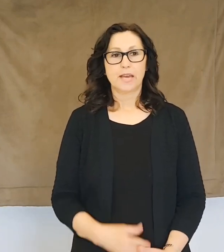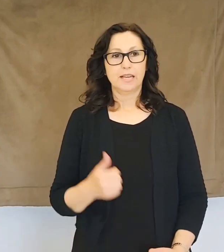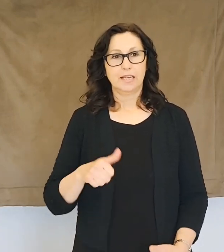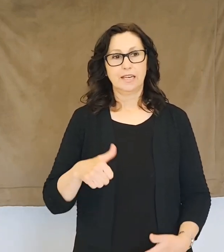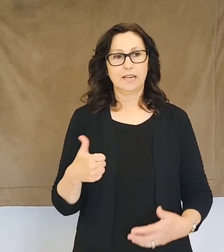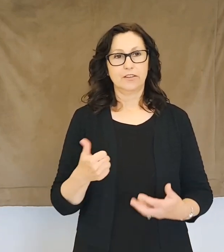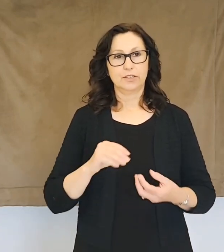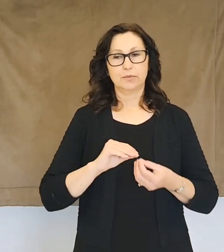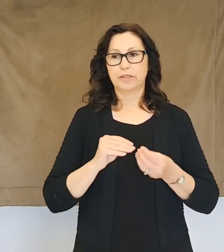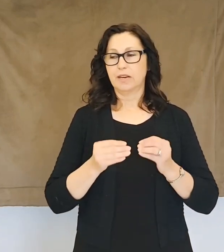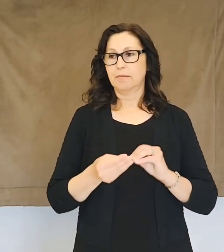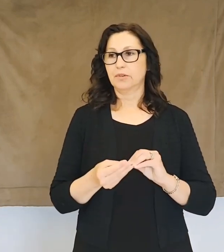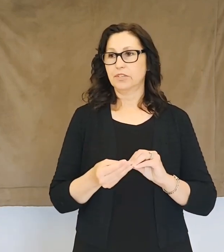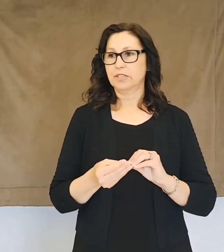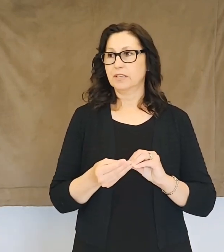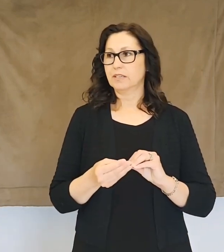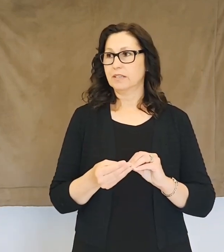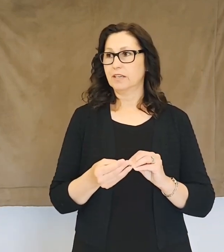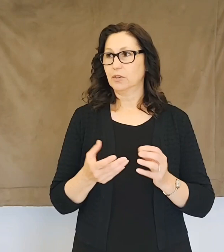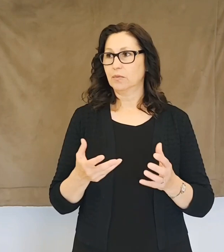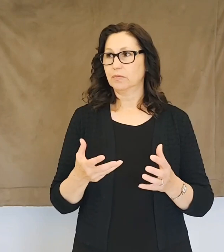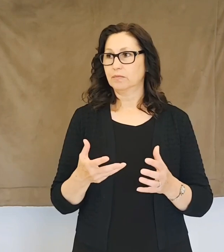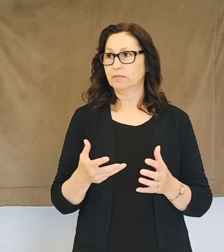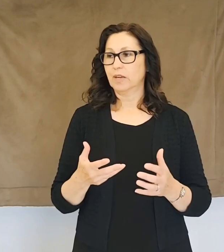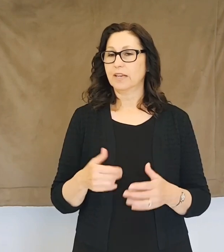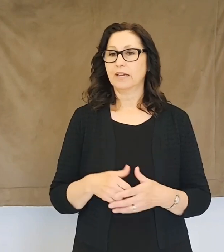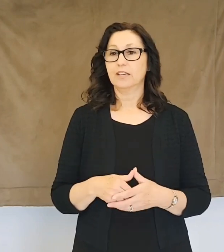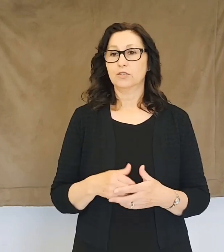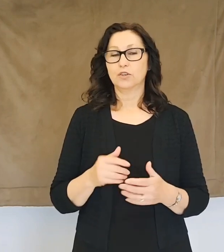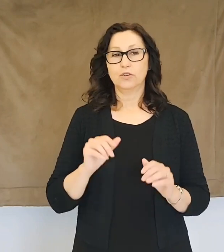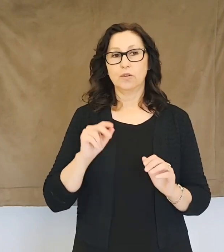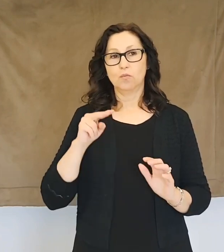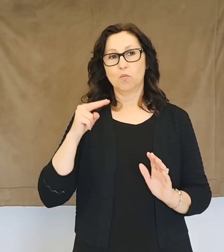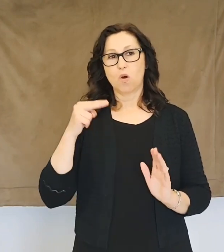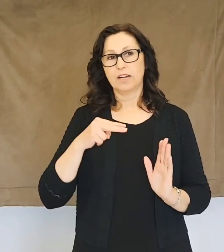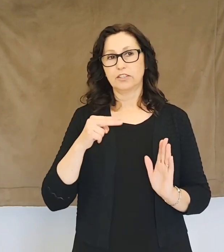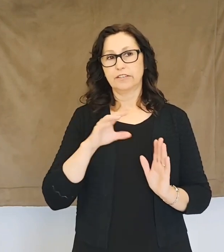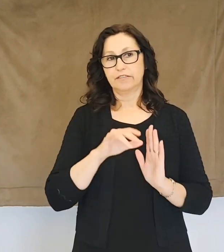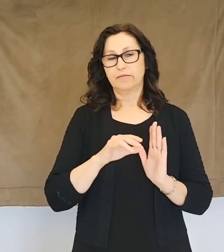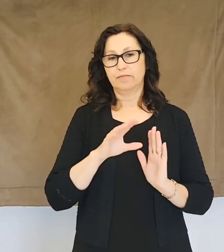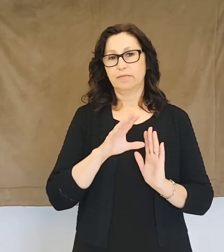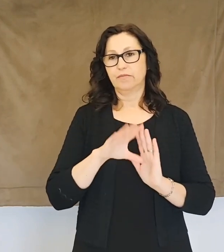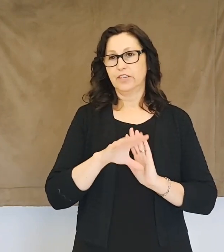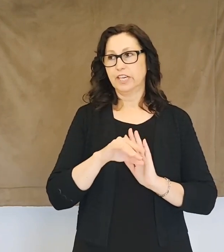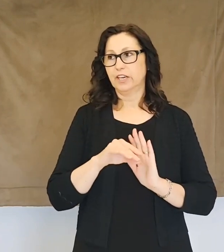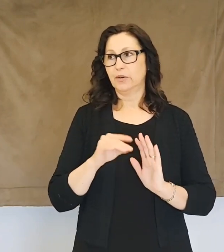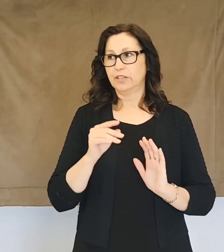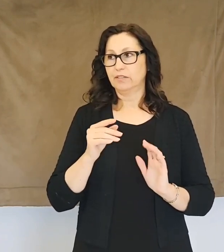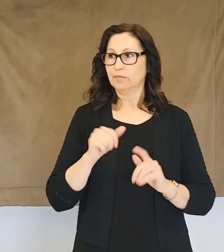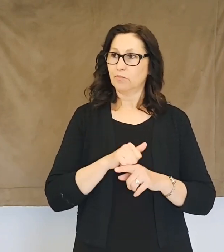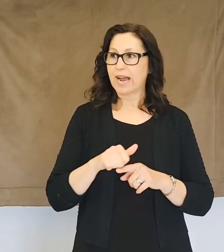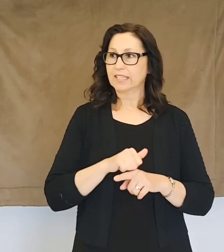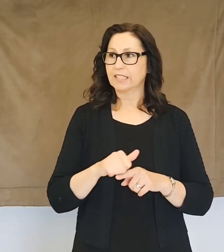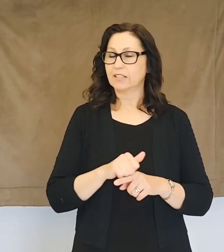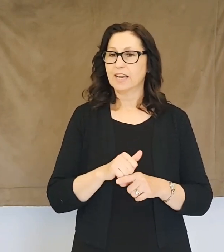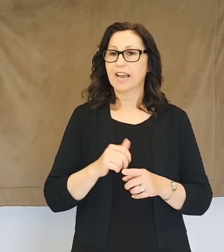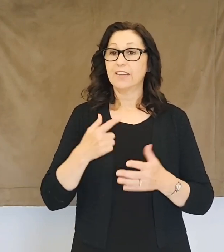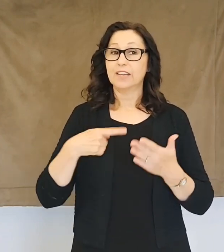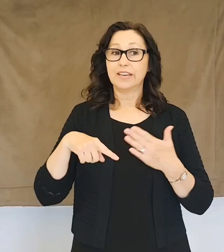Okay. Any others with the numbers that you want? Okay. So you can watch the video and practice. And then